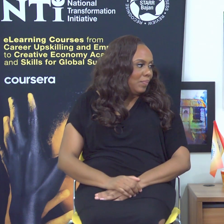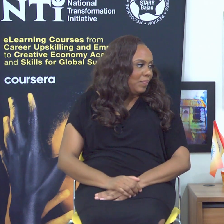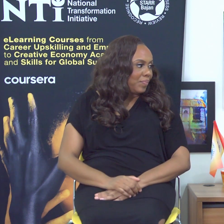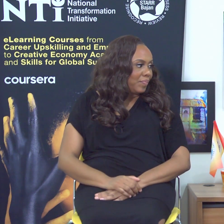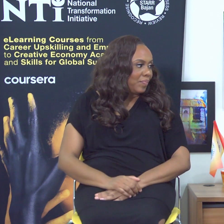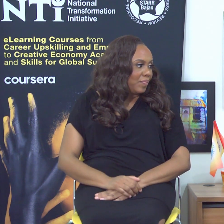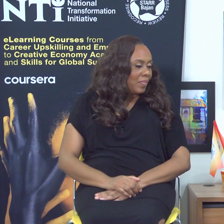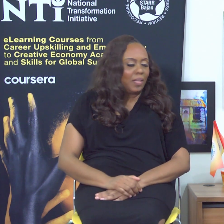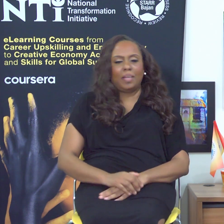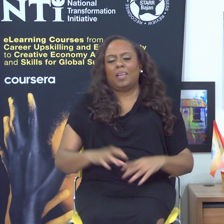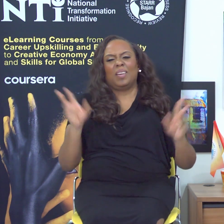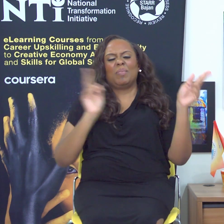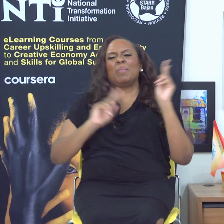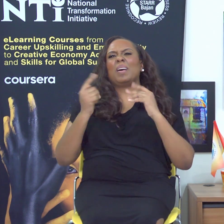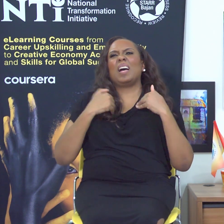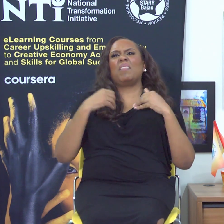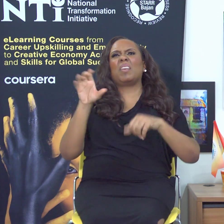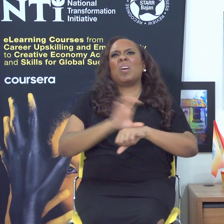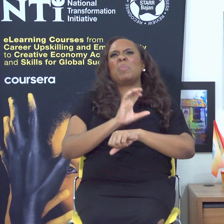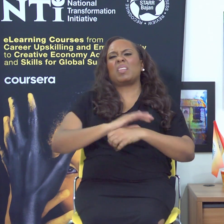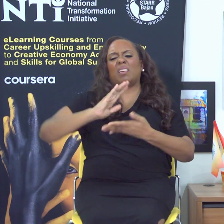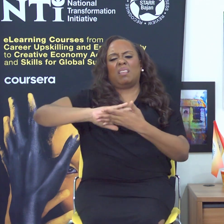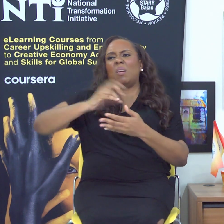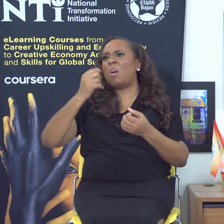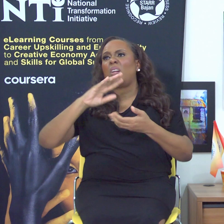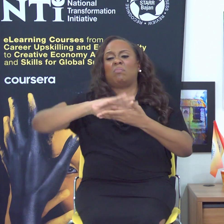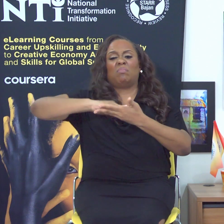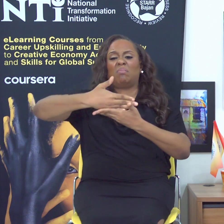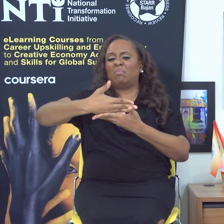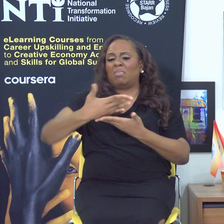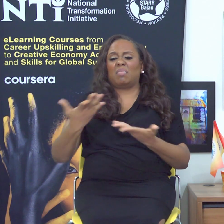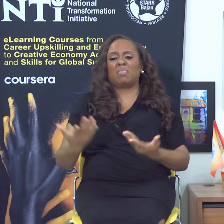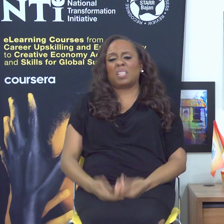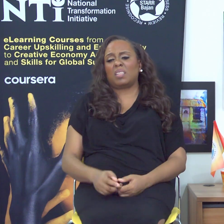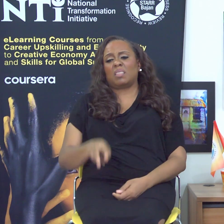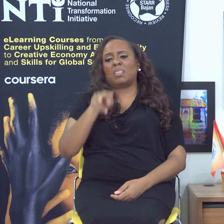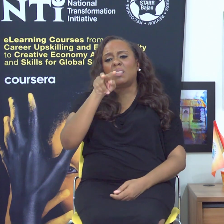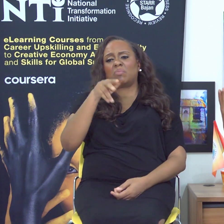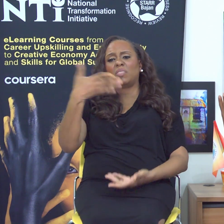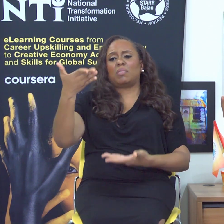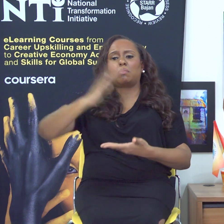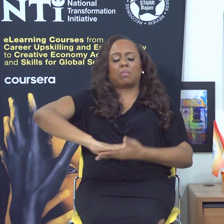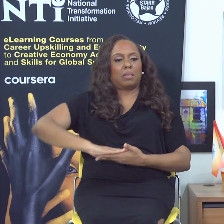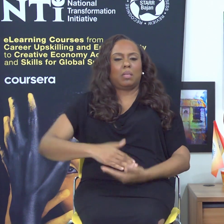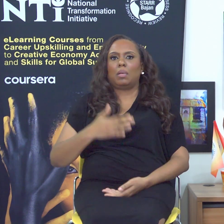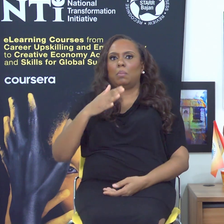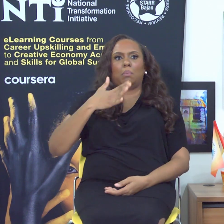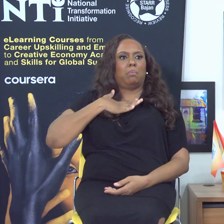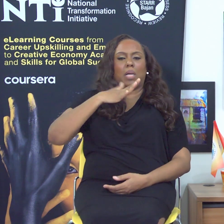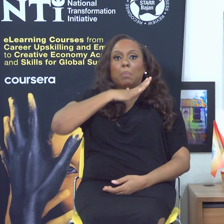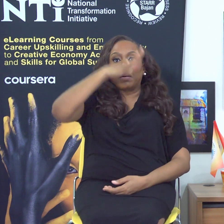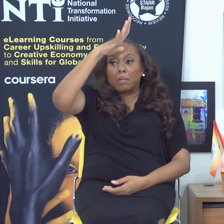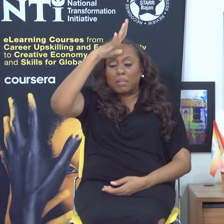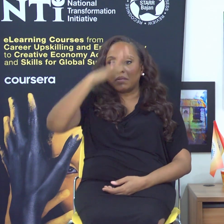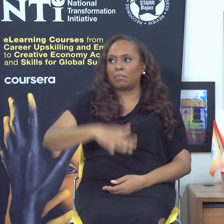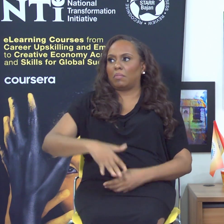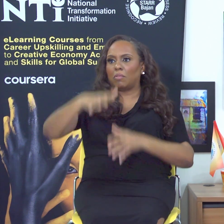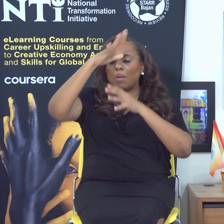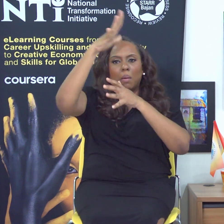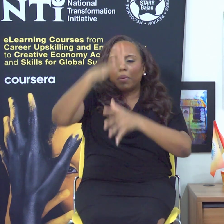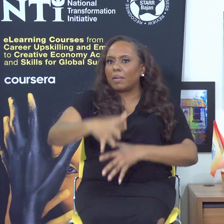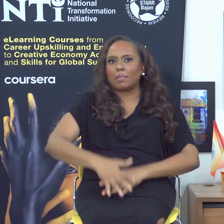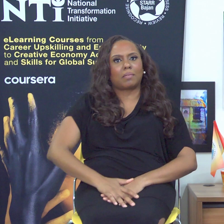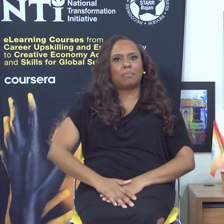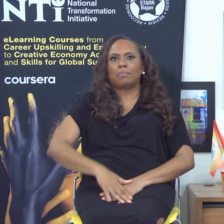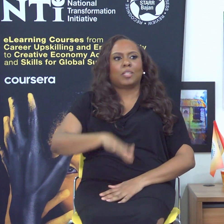nowadays we take it for granted. But my parents and my grandparents' generation would have loved